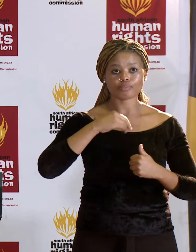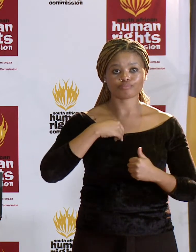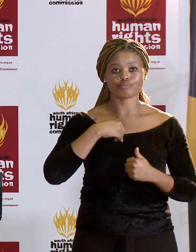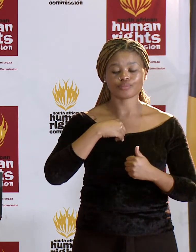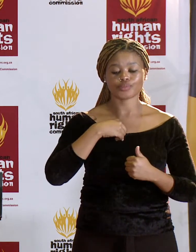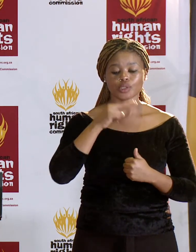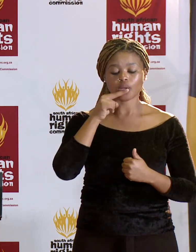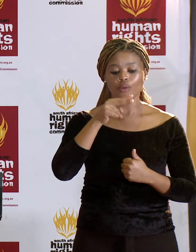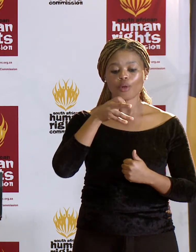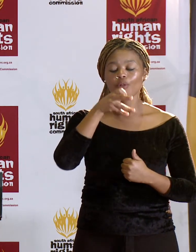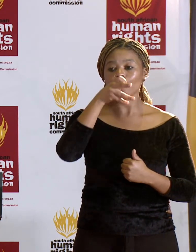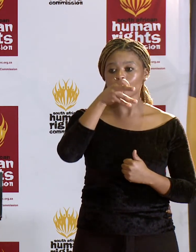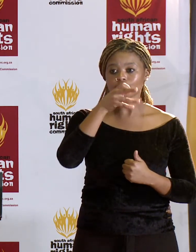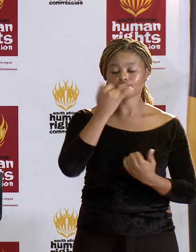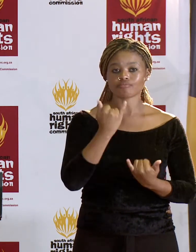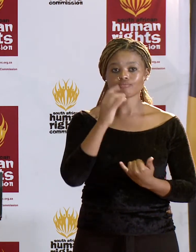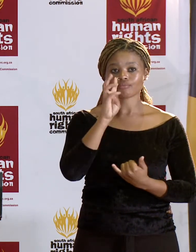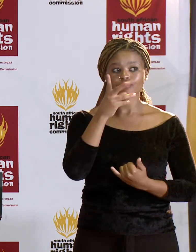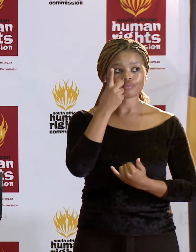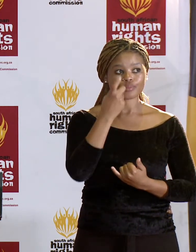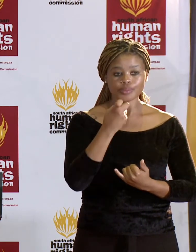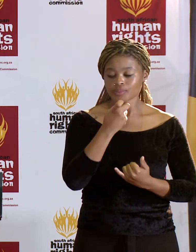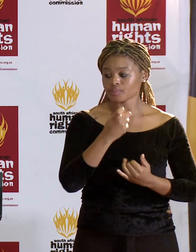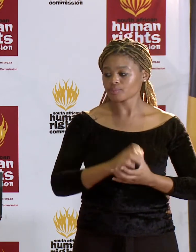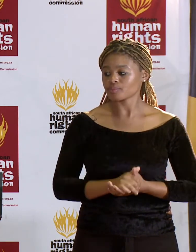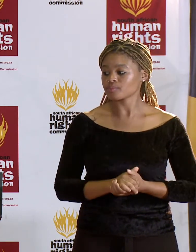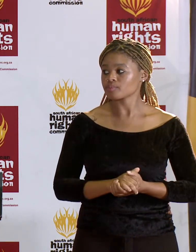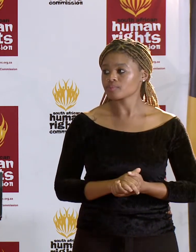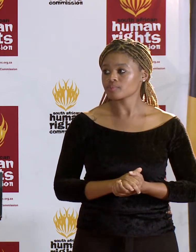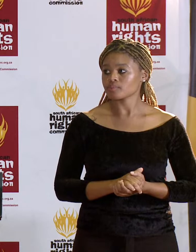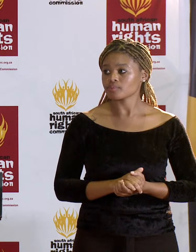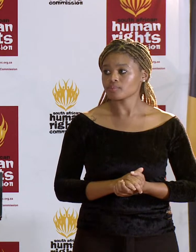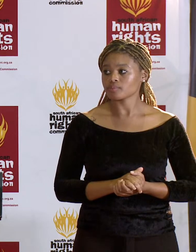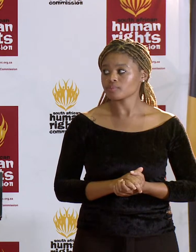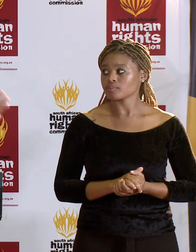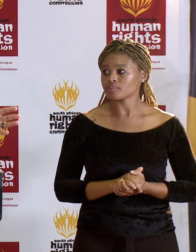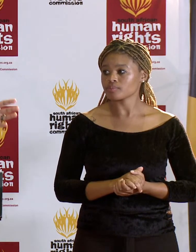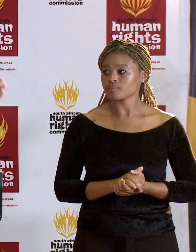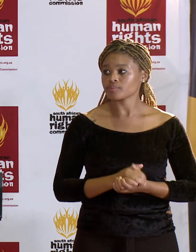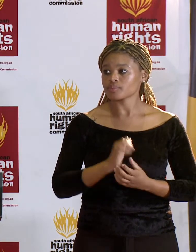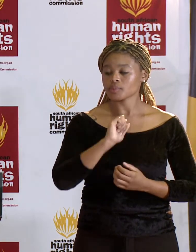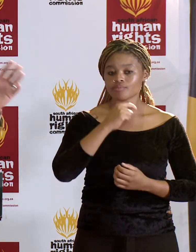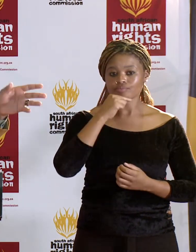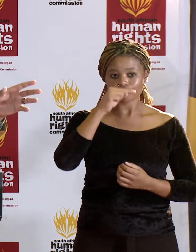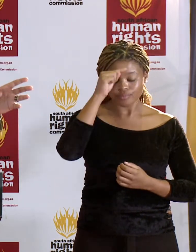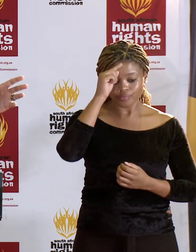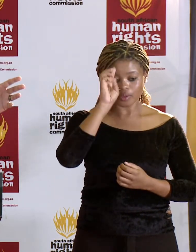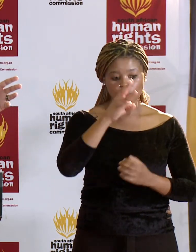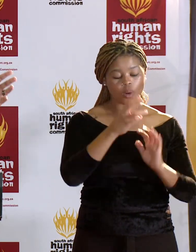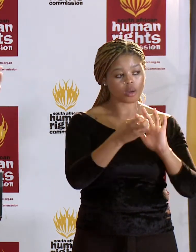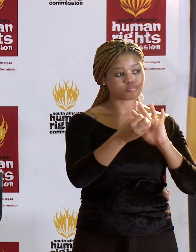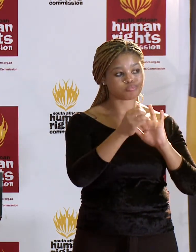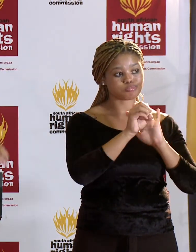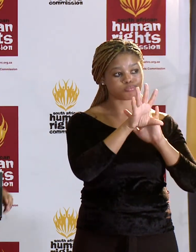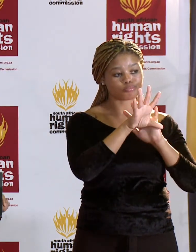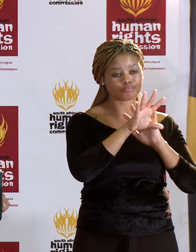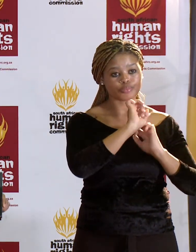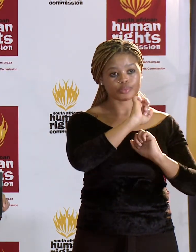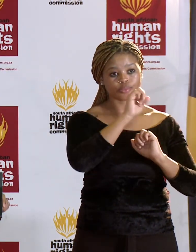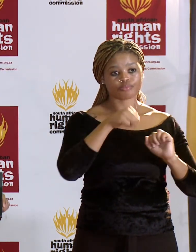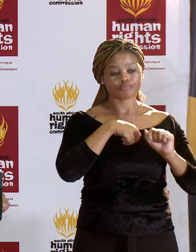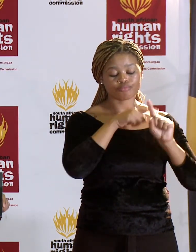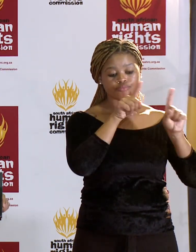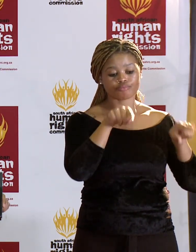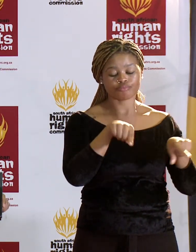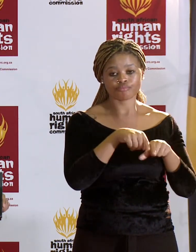forward to. I'm going to call them up one by one. Their profiles are going to be put up on our